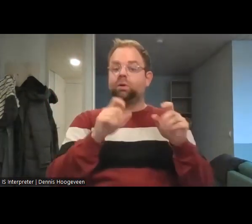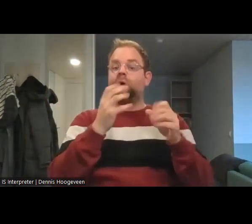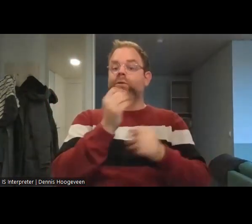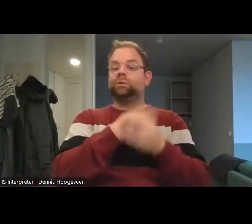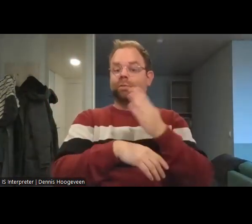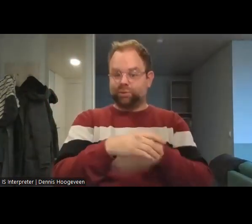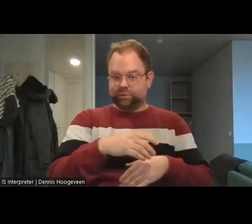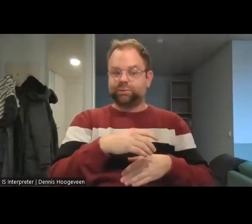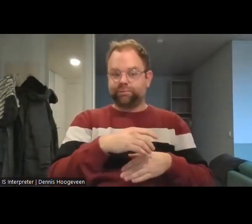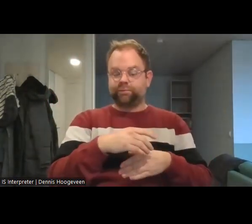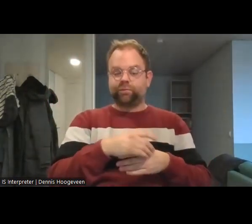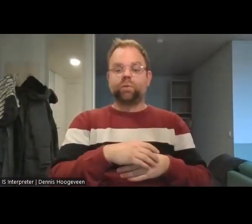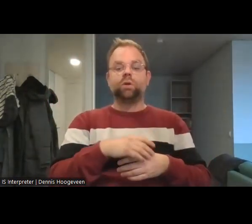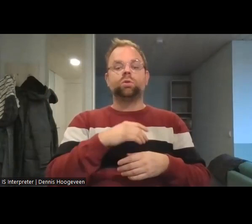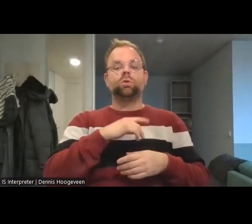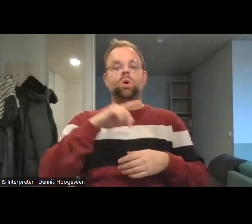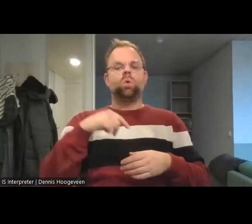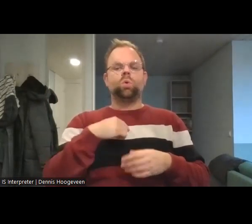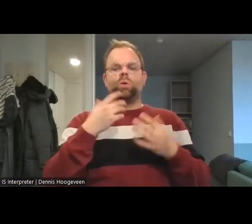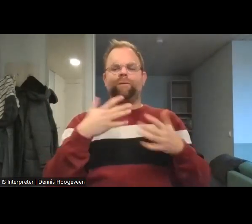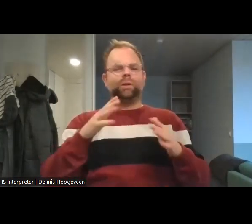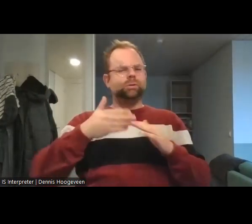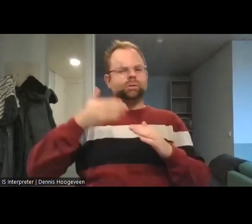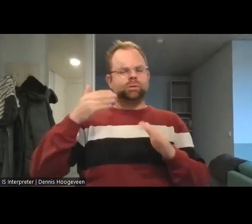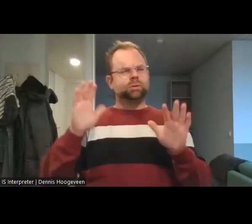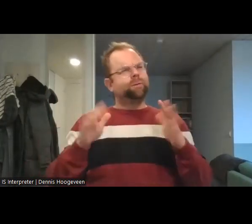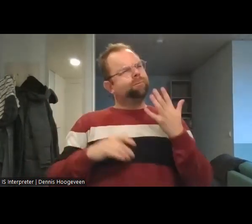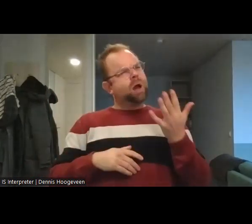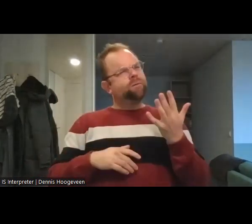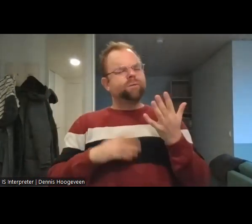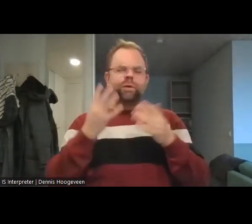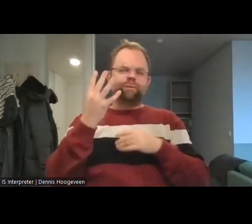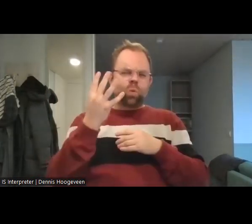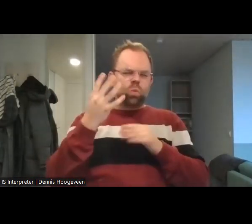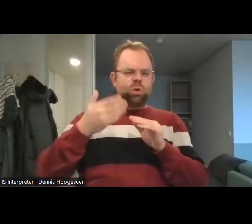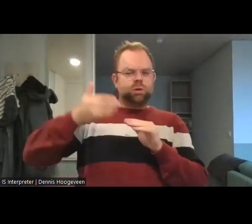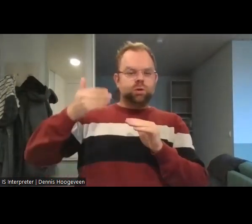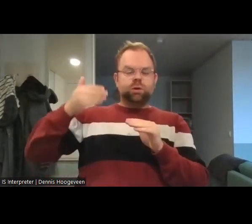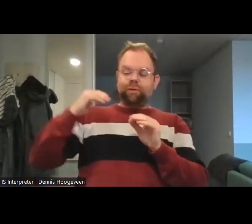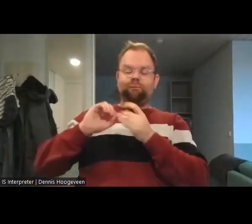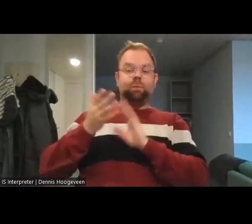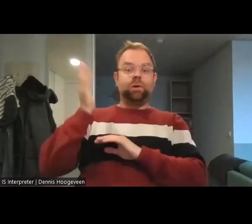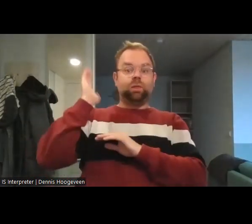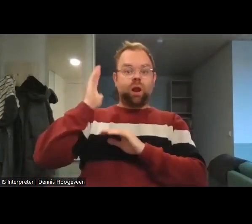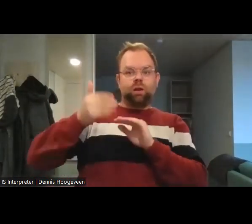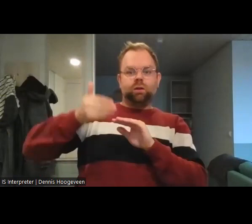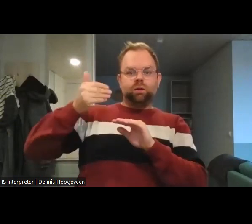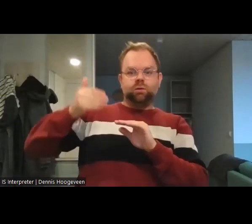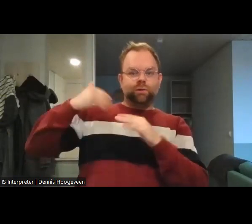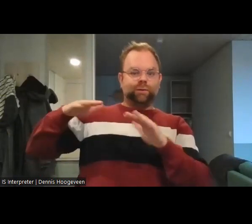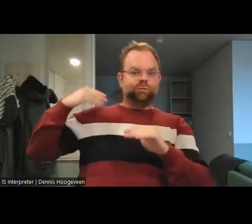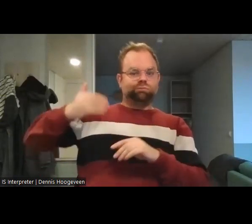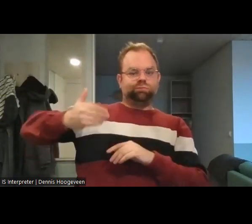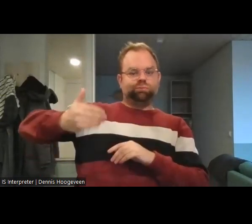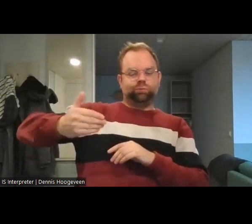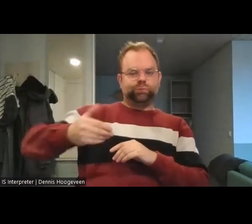webinars on engaging with human rights mechanisms. So